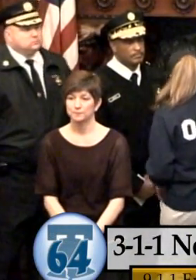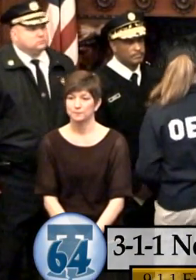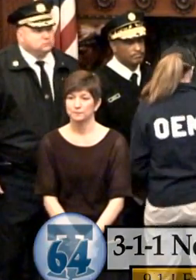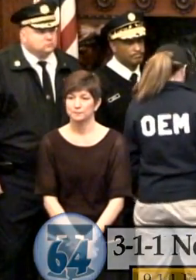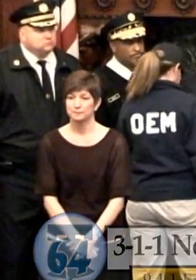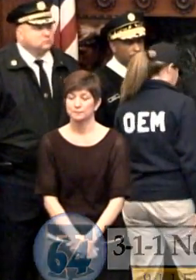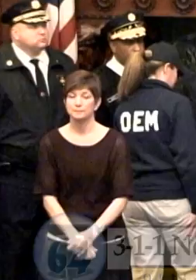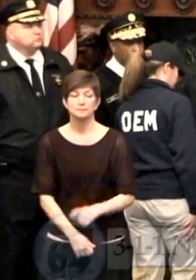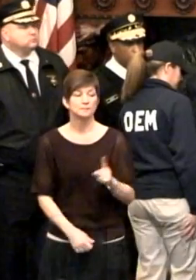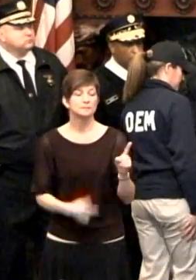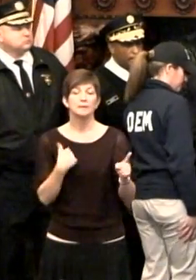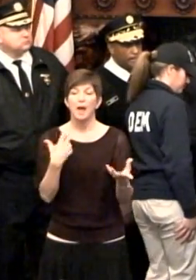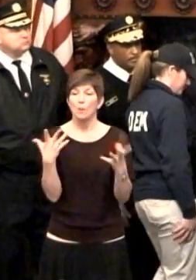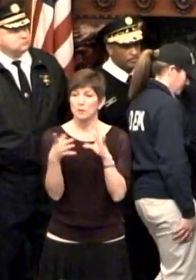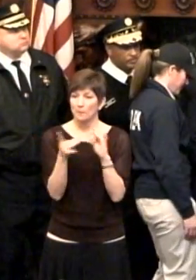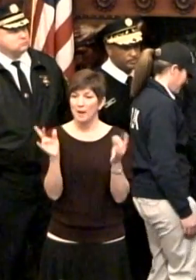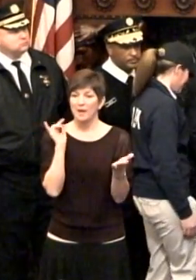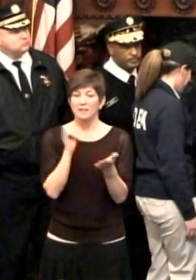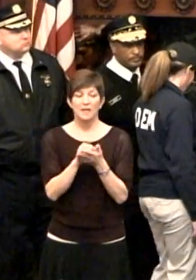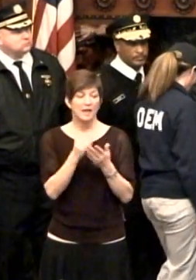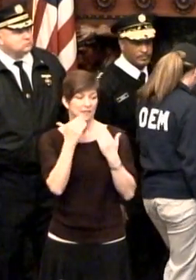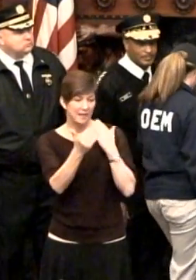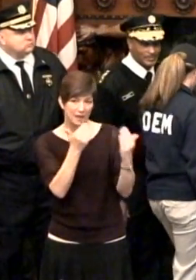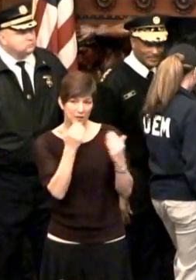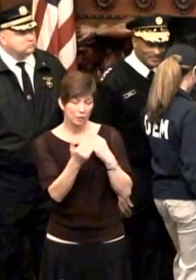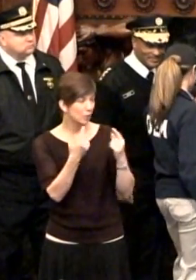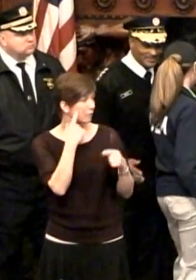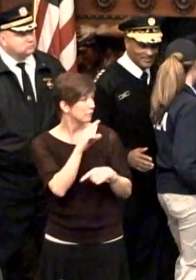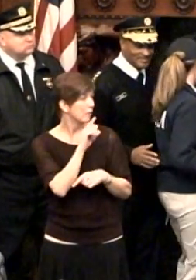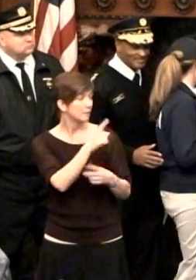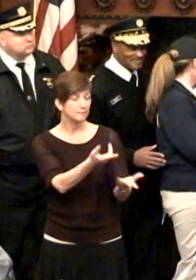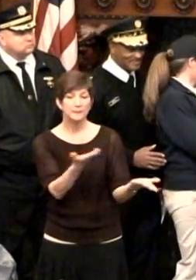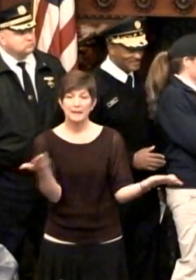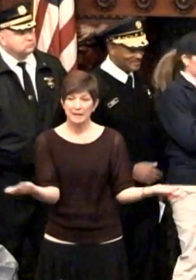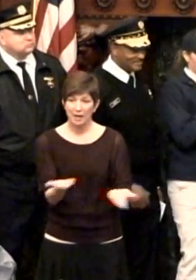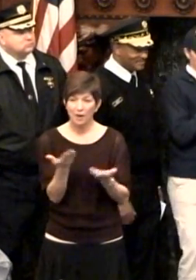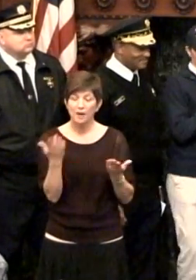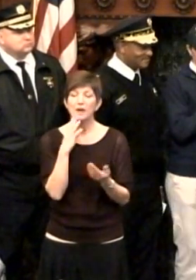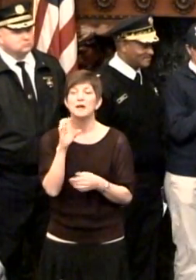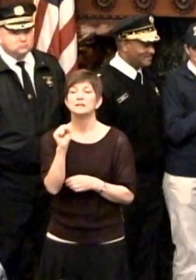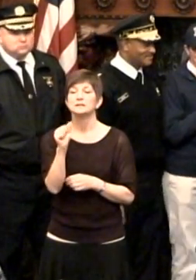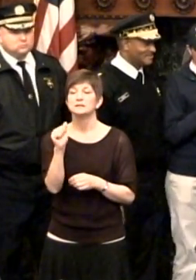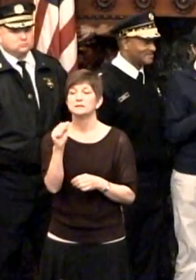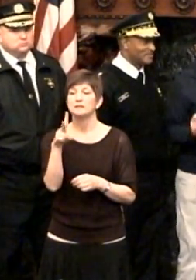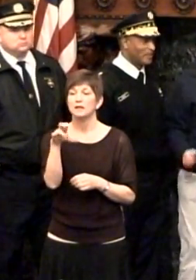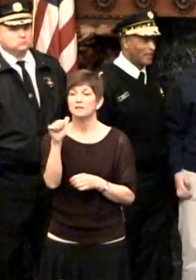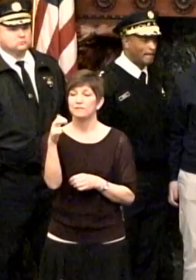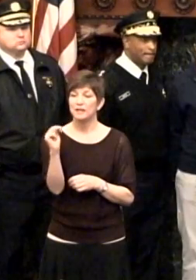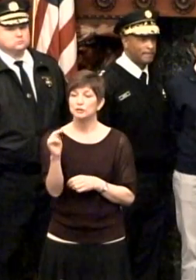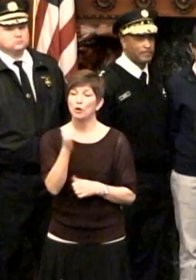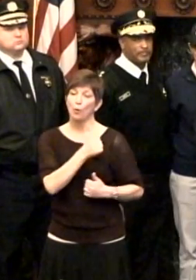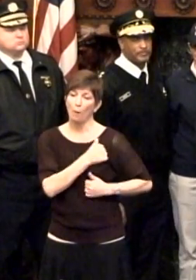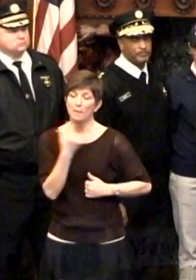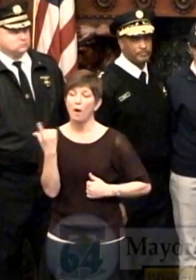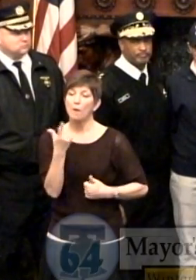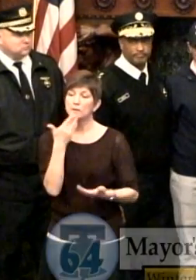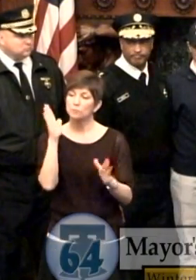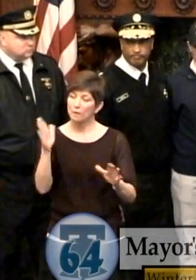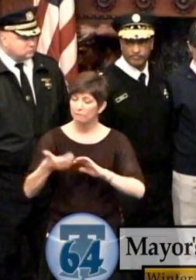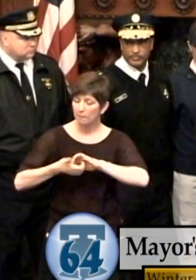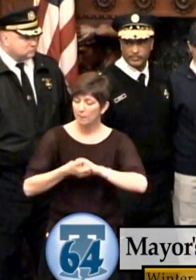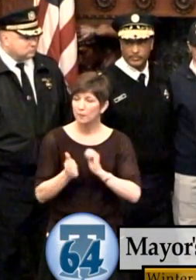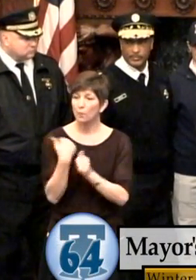I want to make mention, Reverend Bonnie, thank you for being here. The Salvation Army, always a great partner with